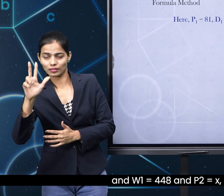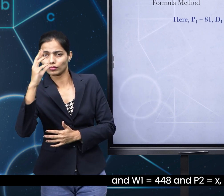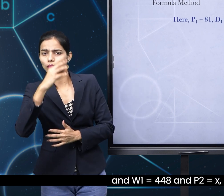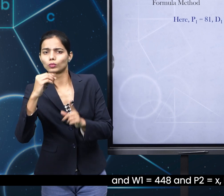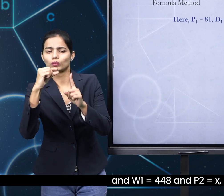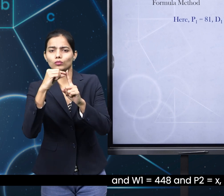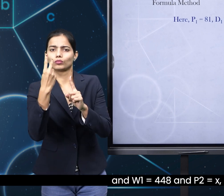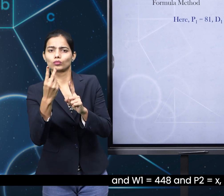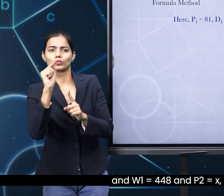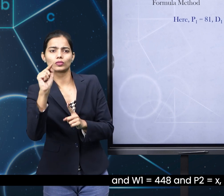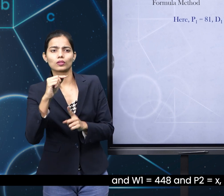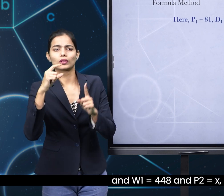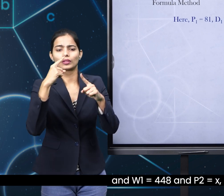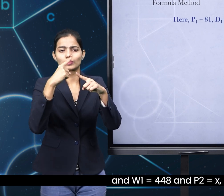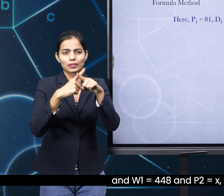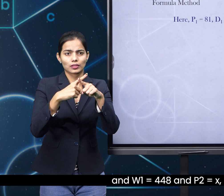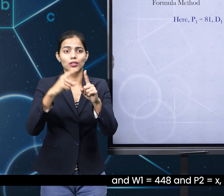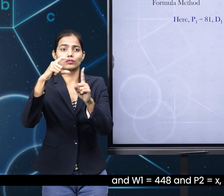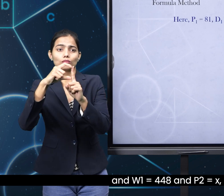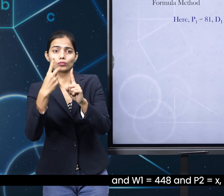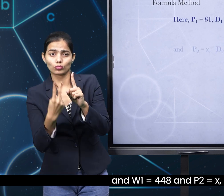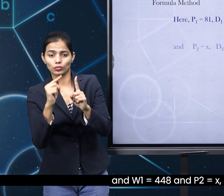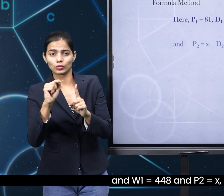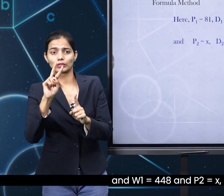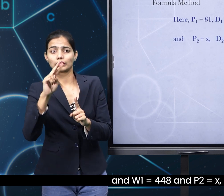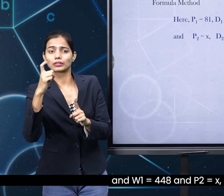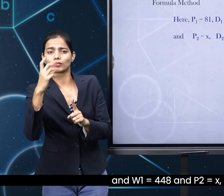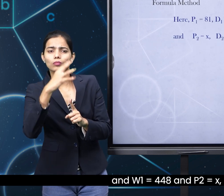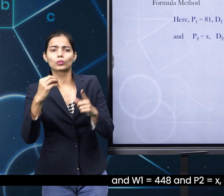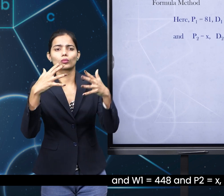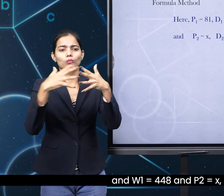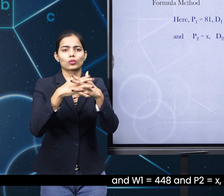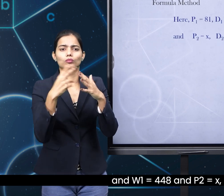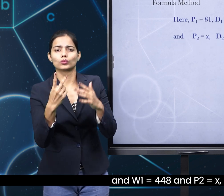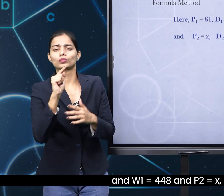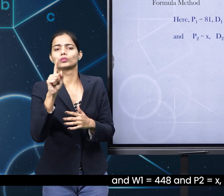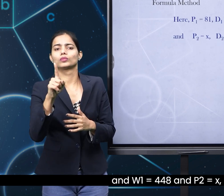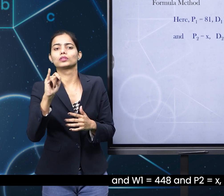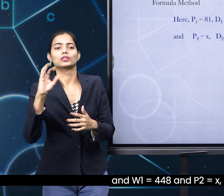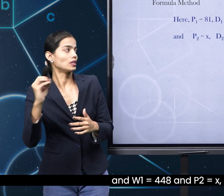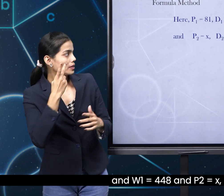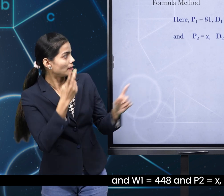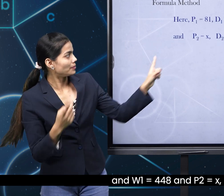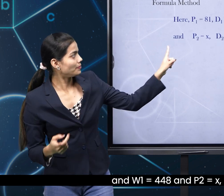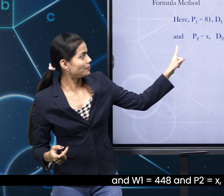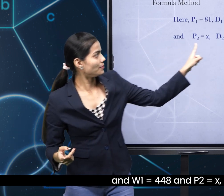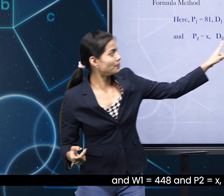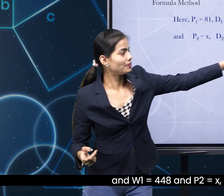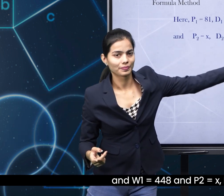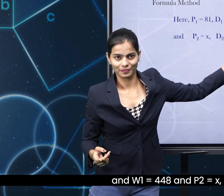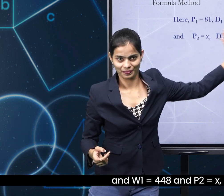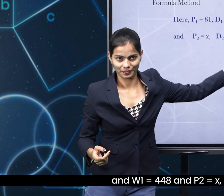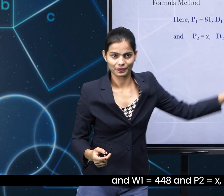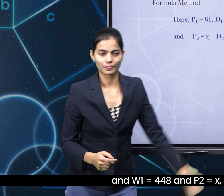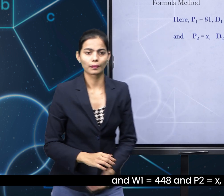and W1 is equal to 448 and P2 is equal to X, D2 is equal to 27